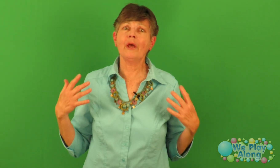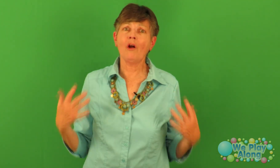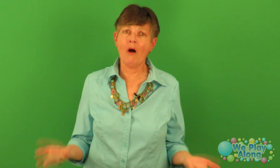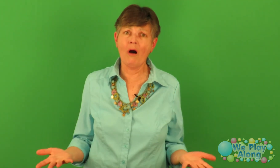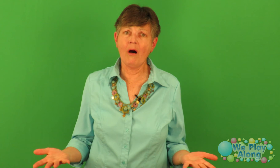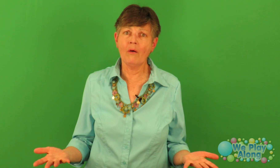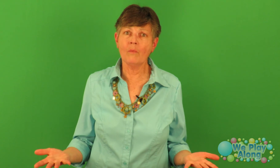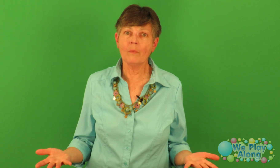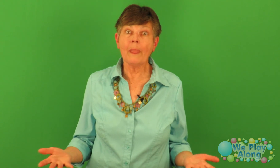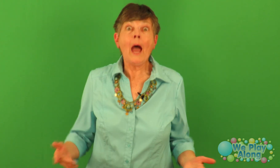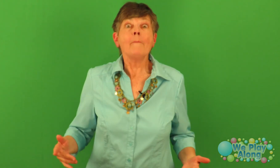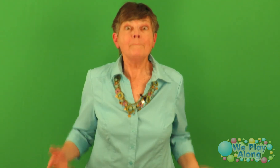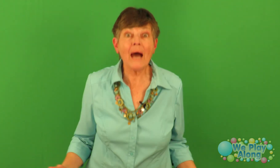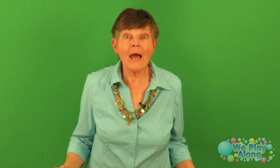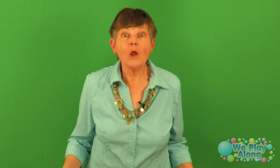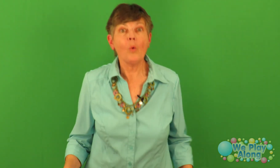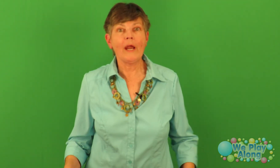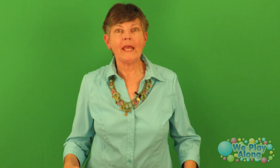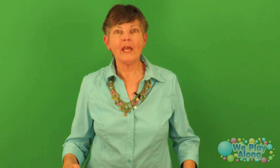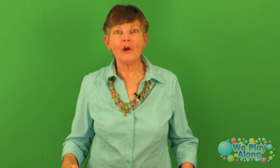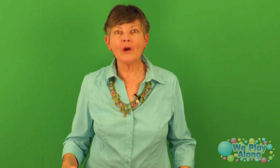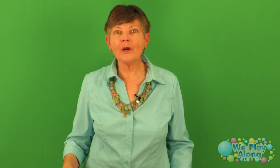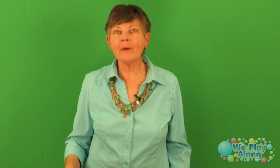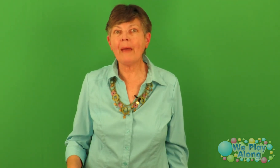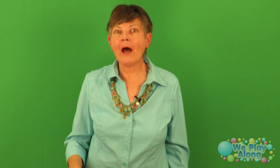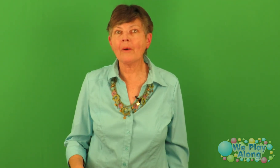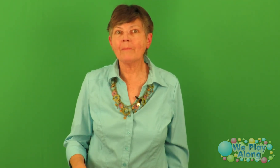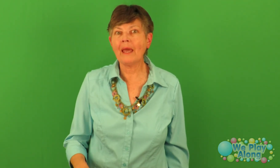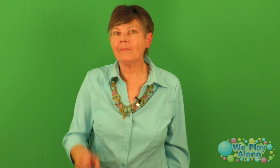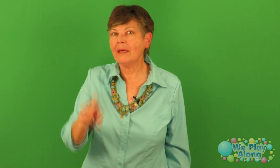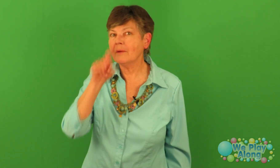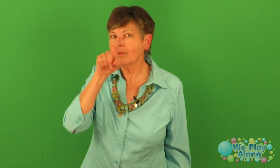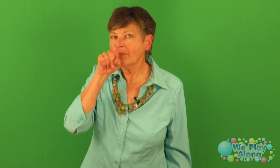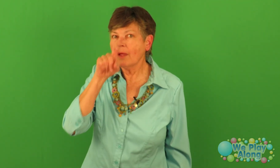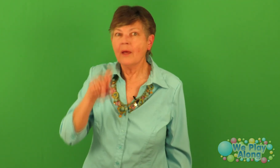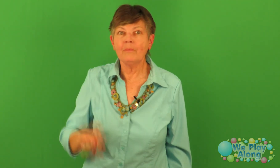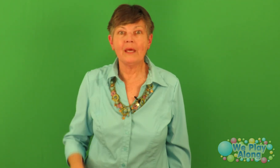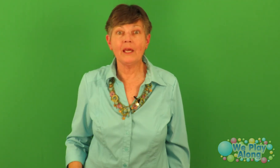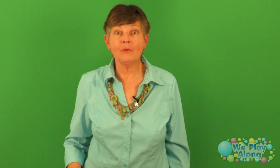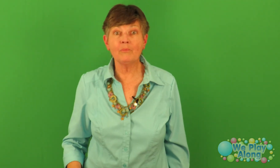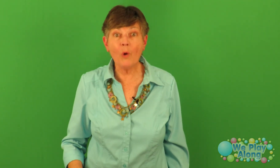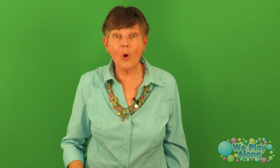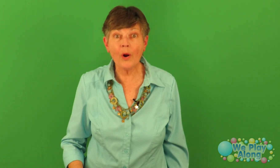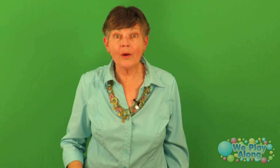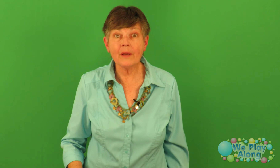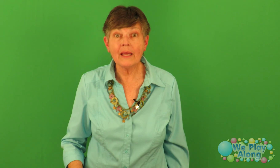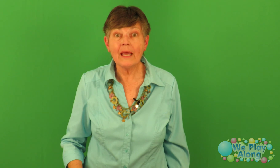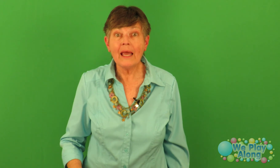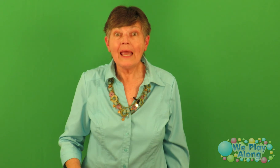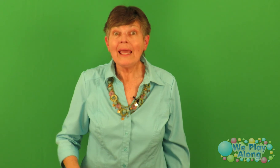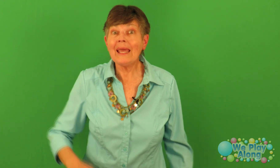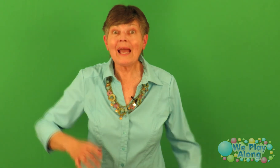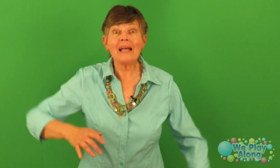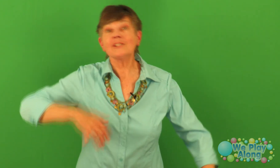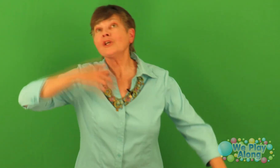it all. But when he heard about baby being born, he